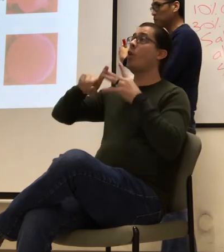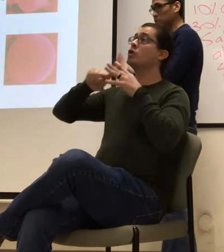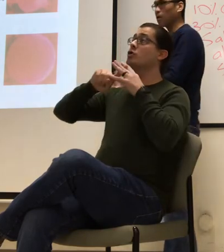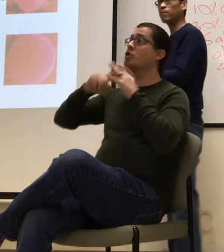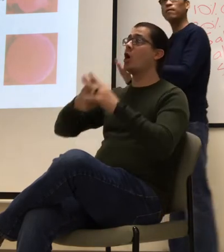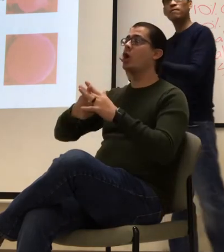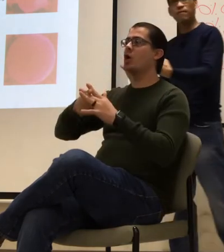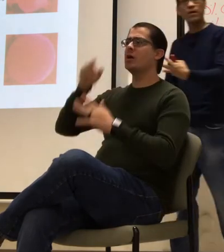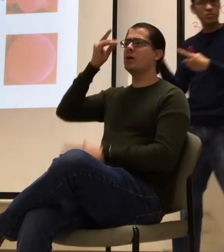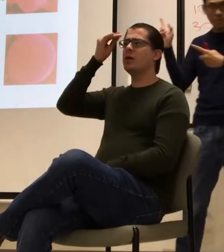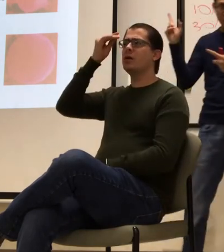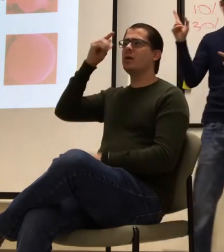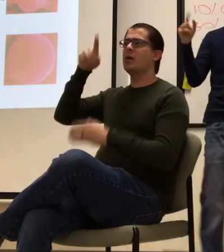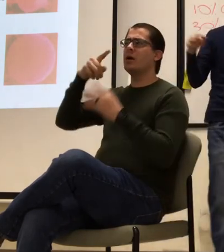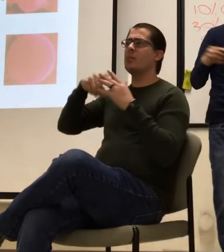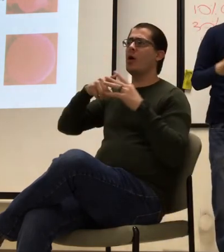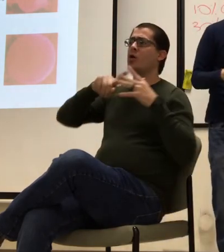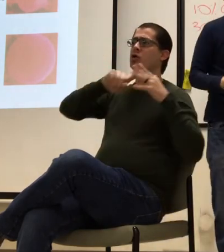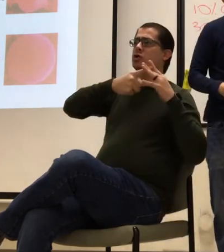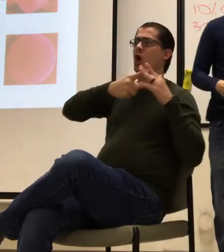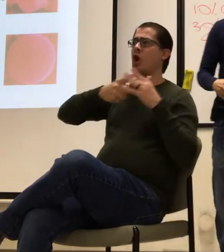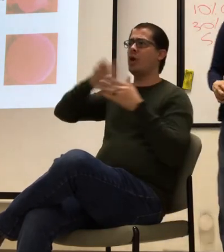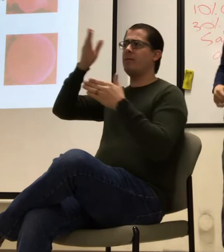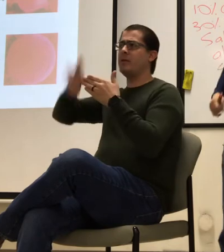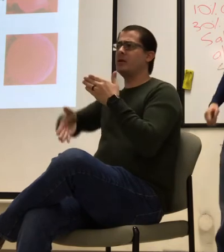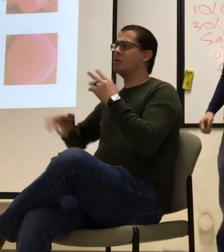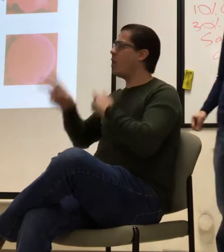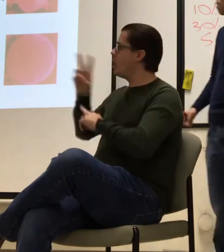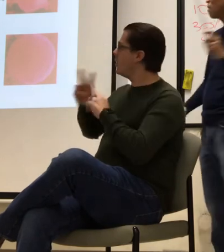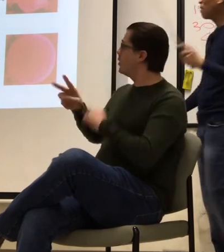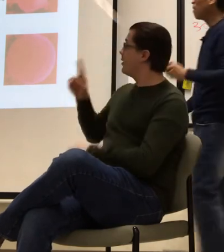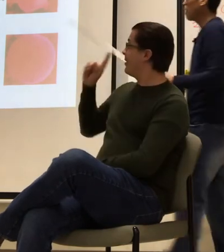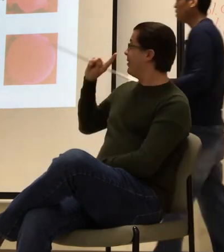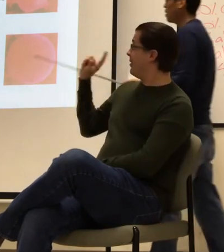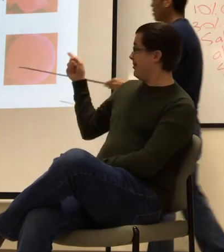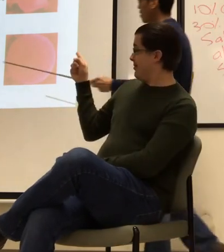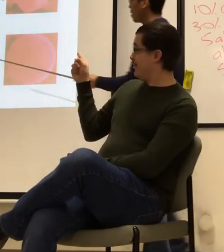consider start, finish. Let's look at this and answer it. This cell,